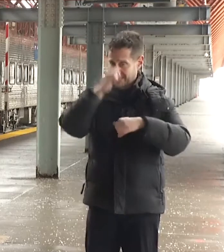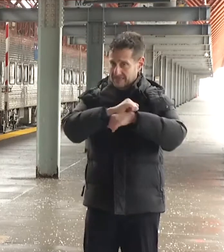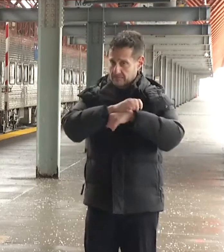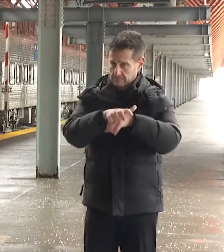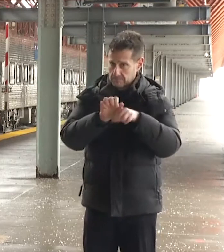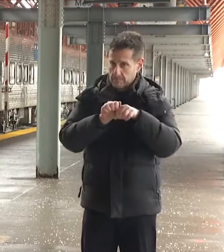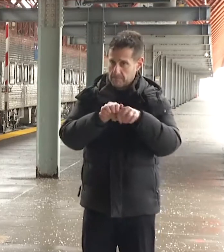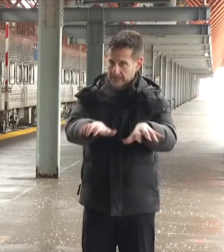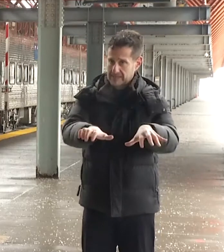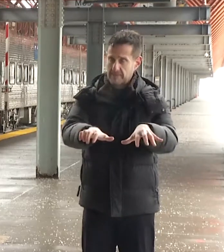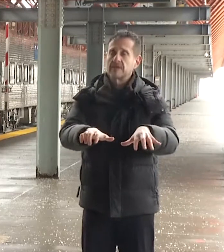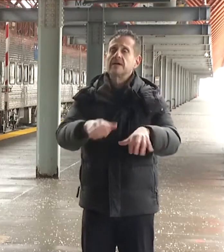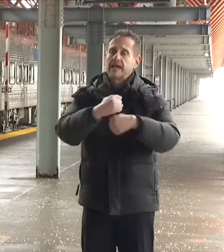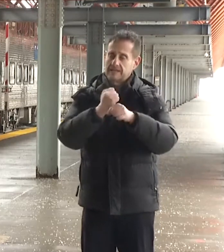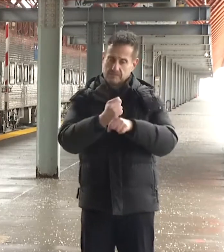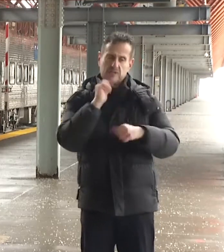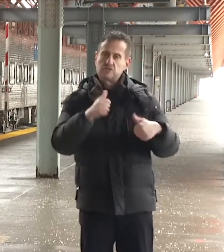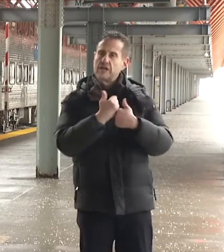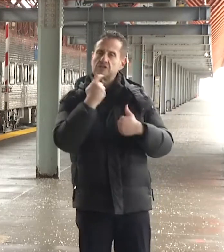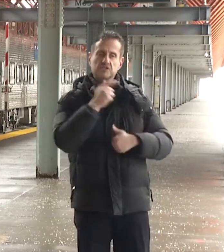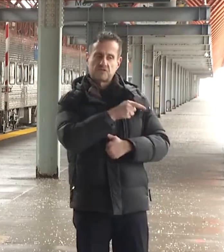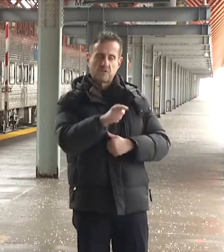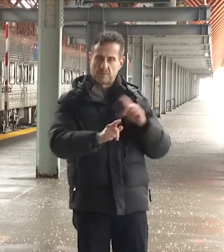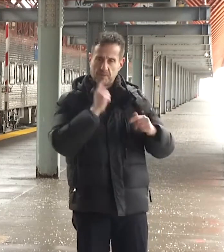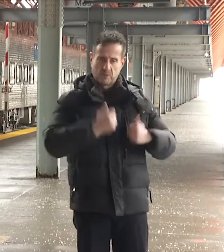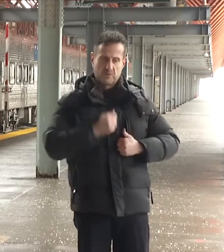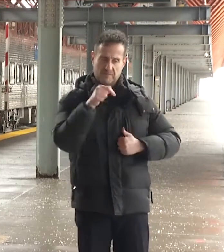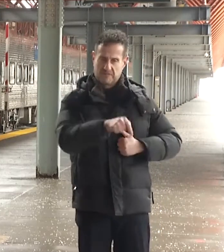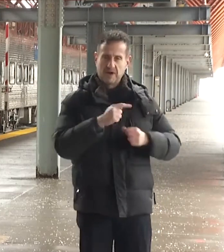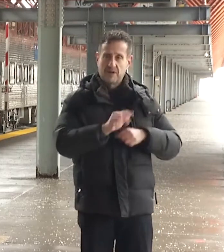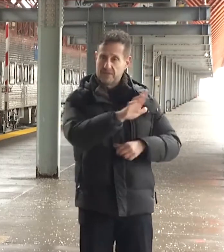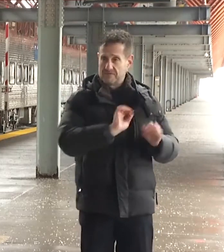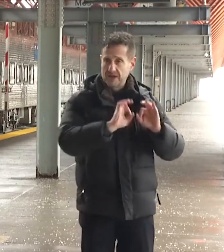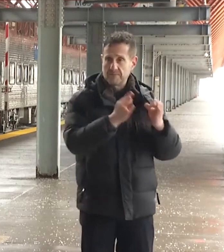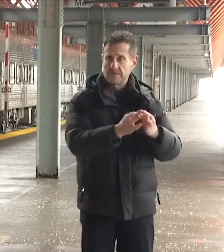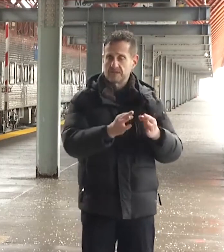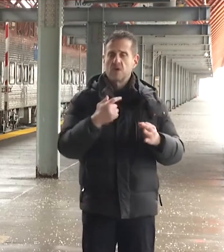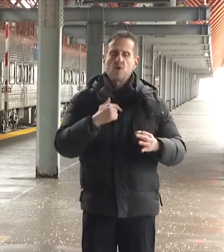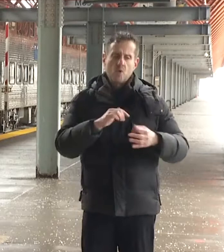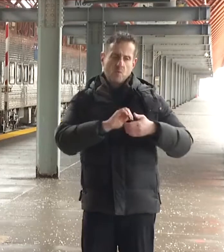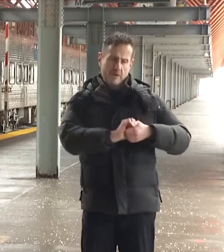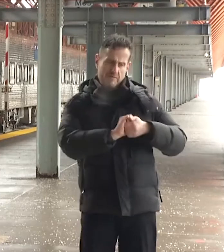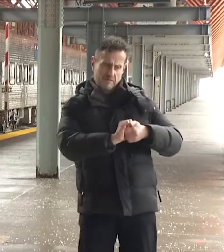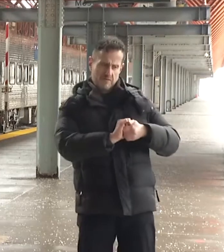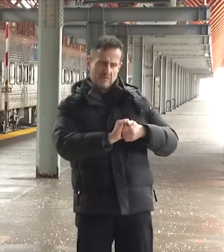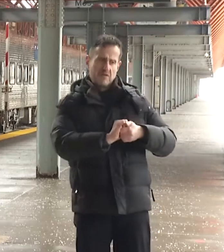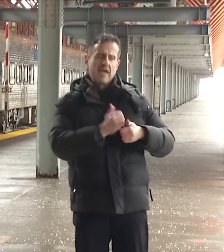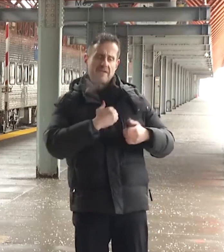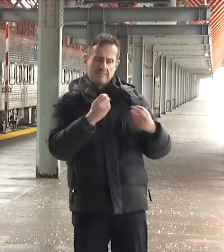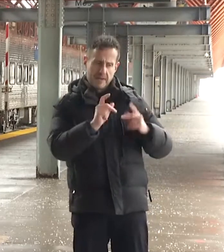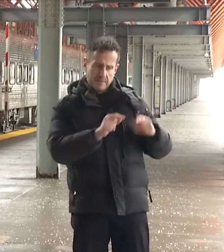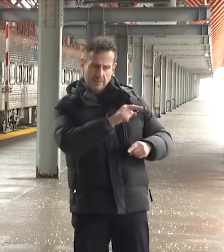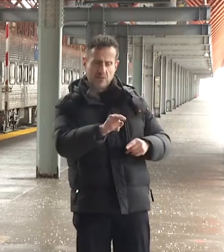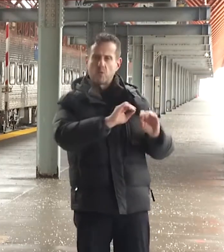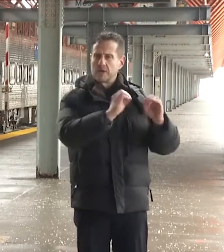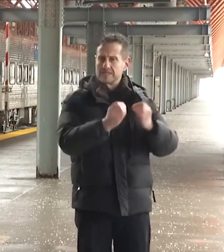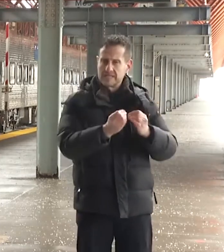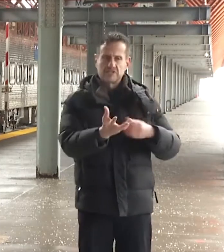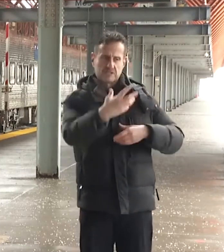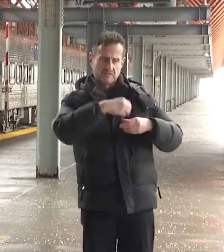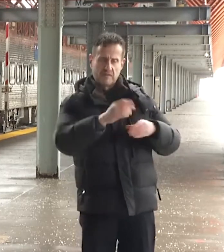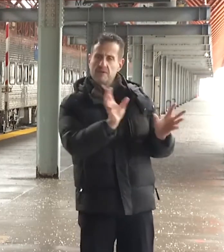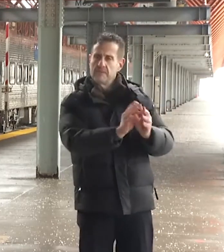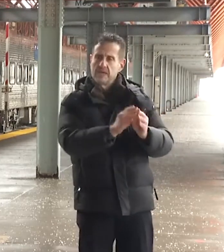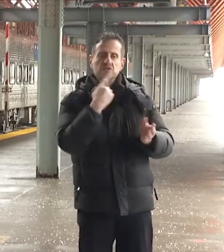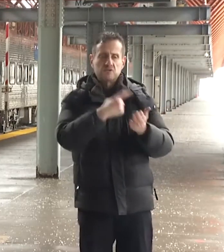has created for residents and their families. We've also engaged our Southland community partners through virtual meetings to discuss our